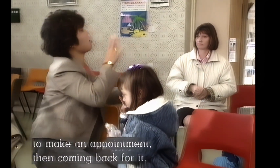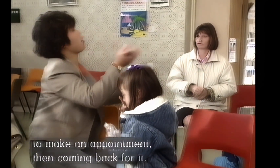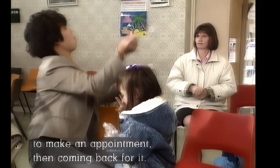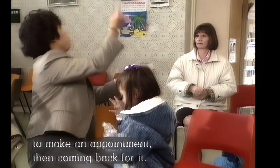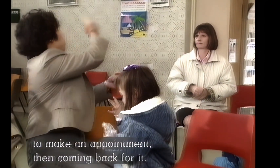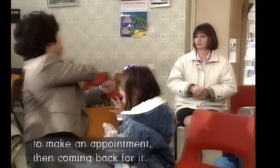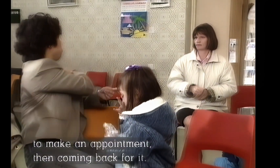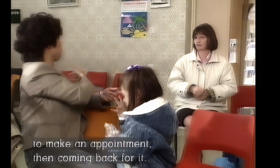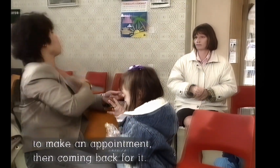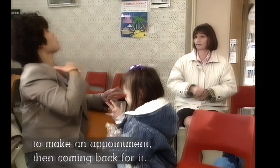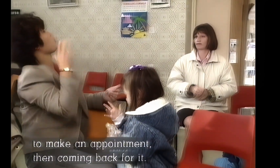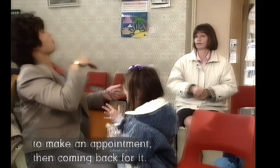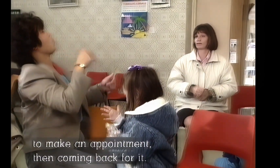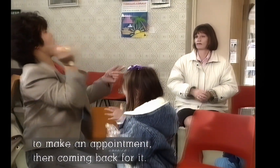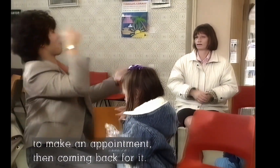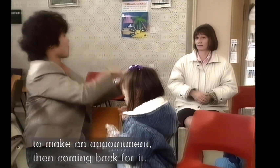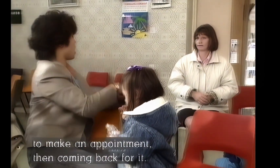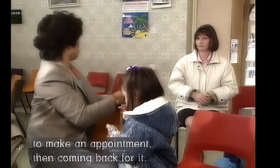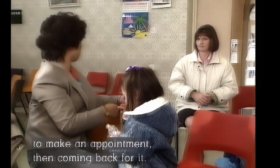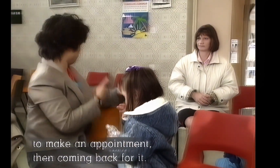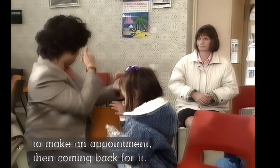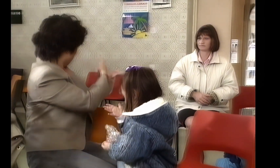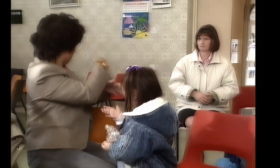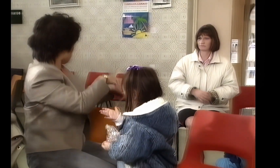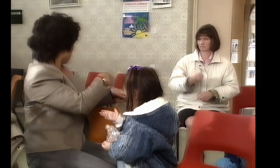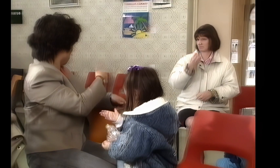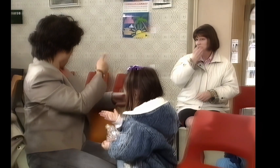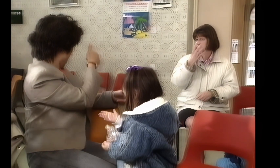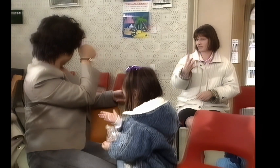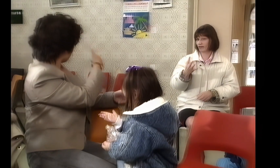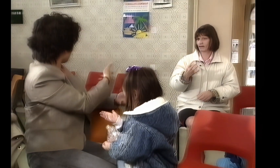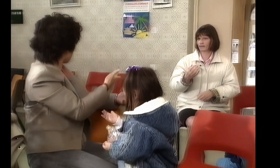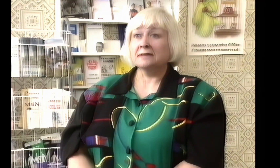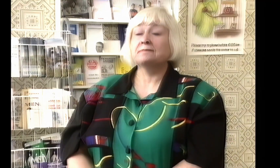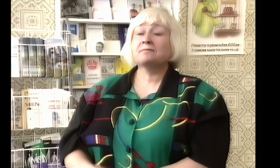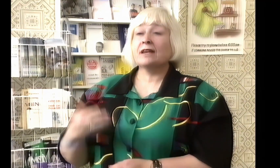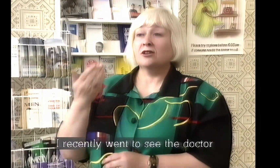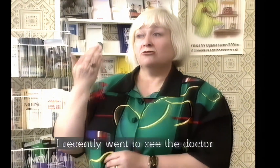here to make an appointment, then I have to come back again for it. That's brilliant, having a minicom.